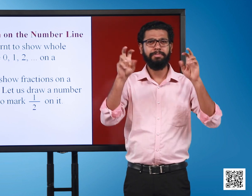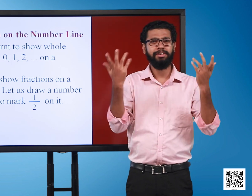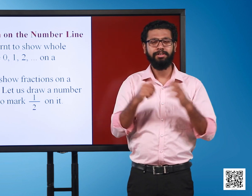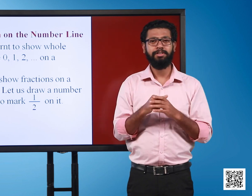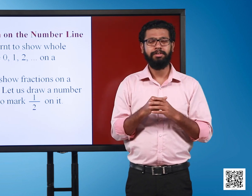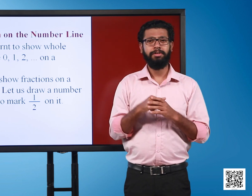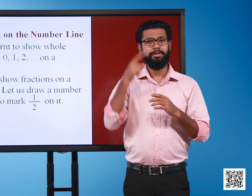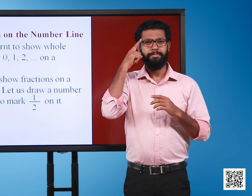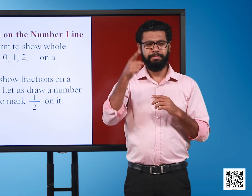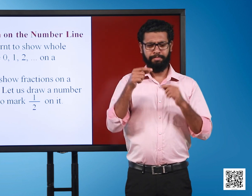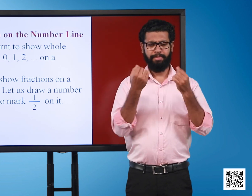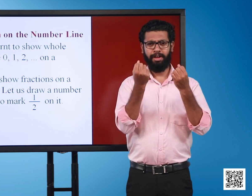Fraction on the number line.